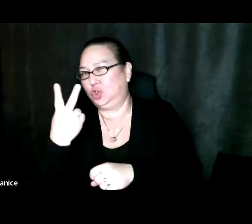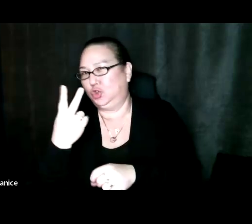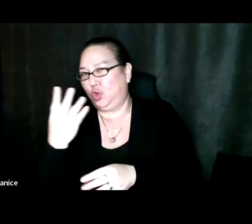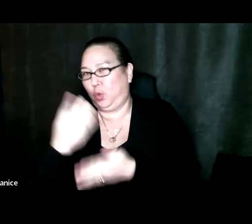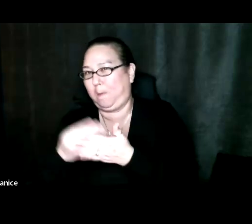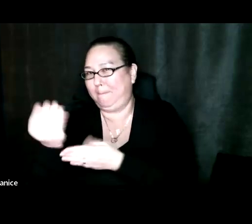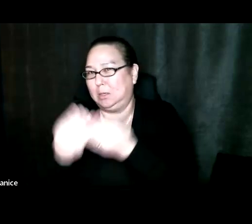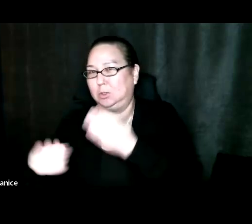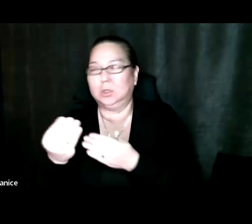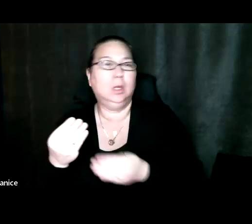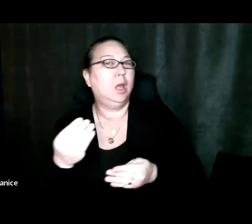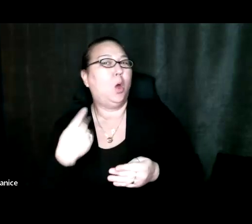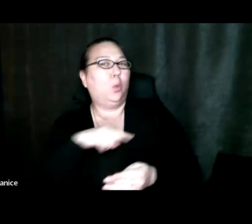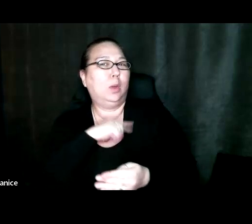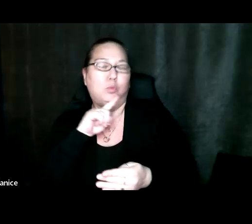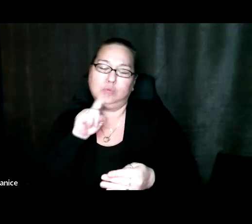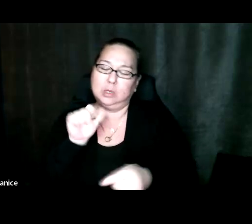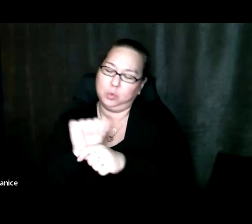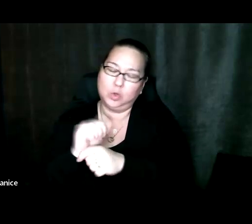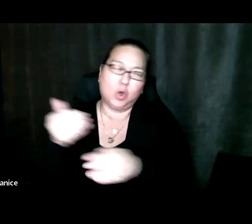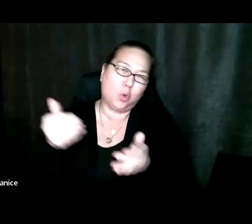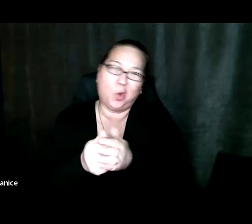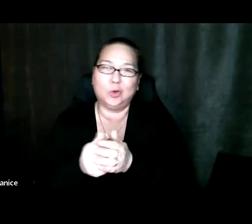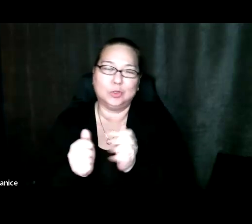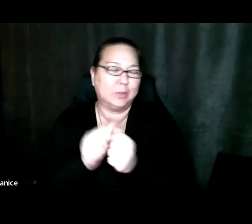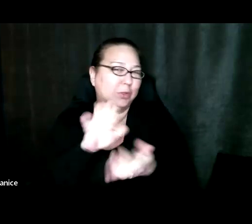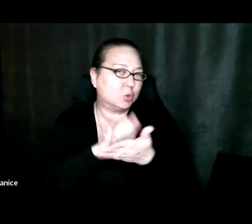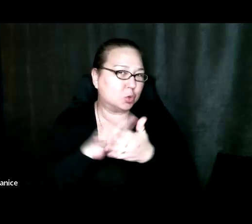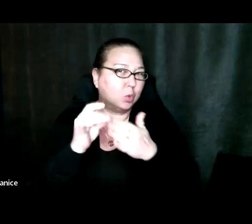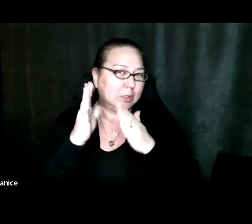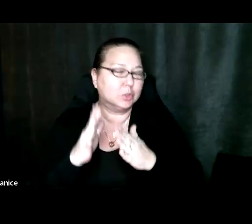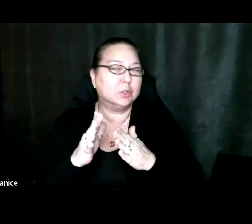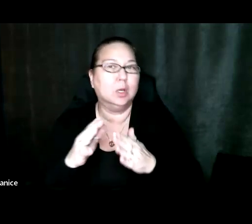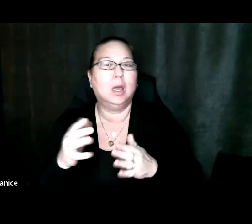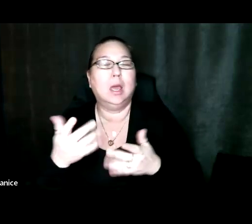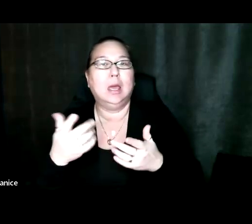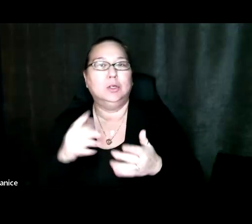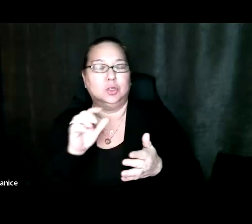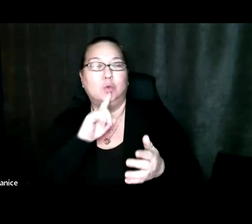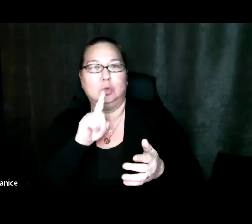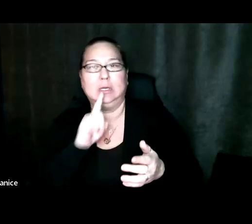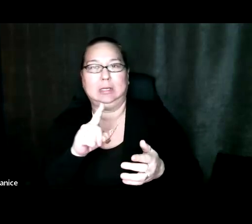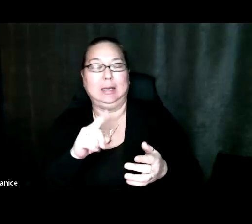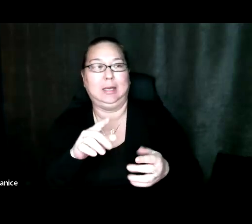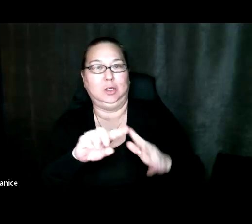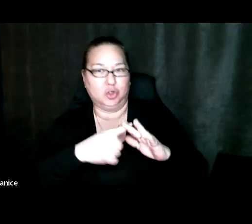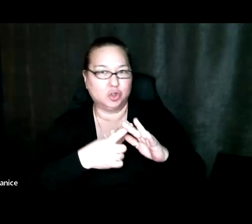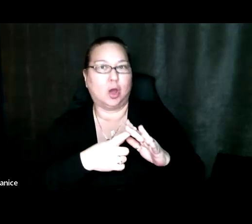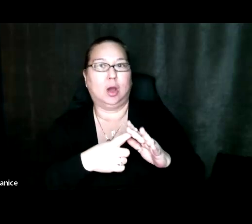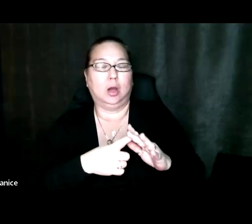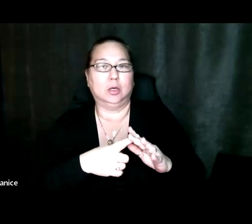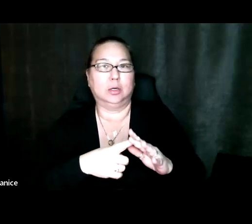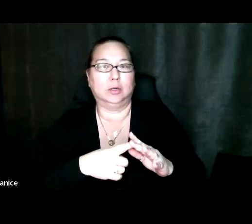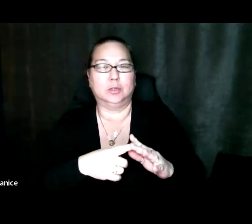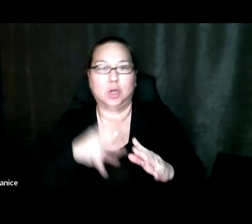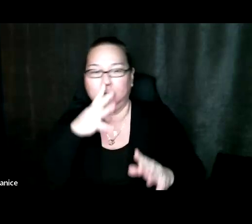work with school leaders and communities around what to take off of ESSER and get on to the hard dollars. And those were the historic budgets that